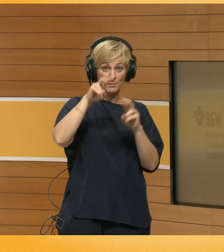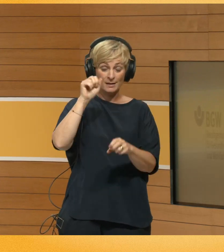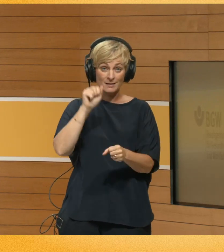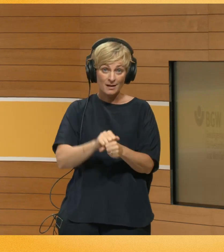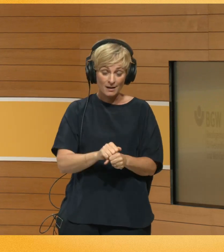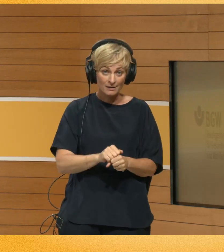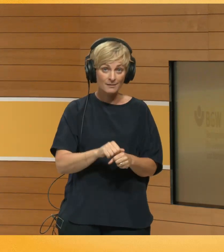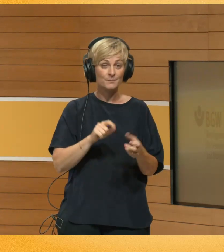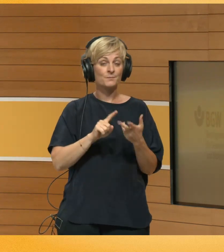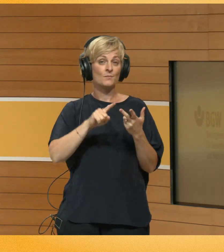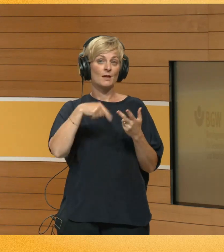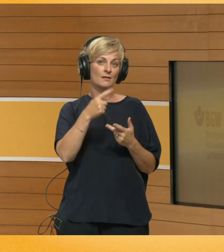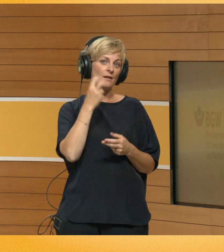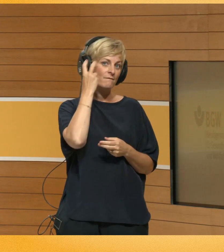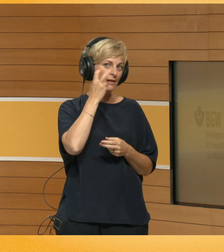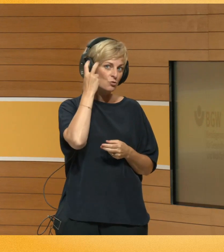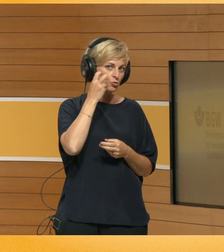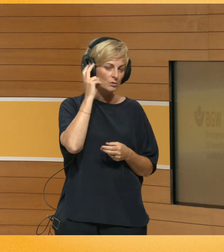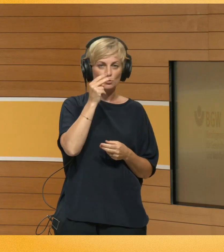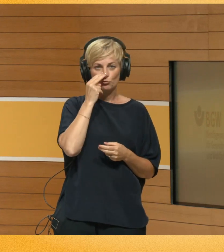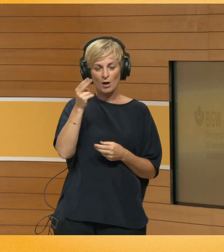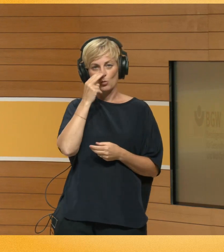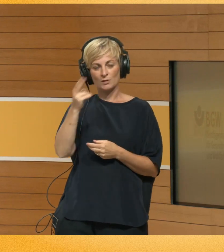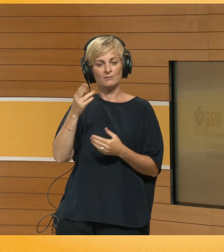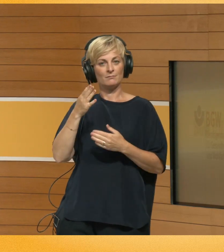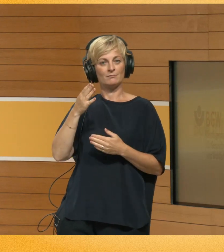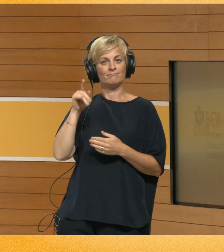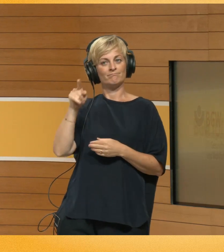and the literature, and also the expertise of the group.